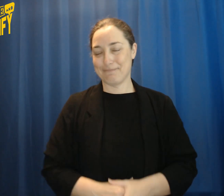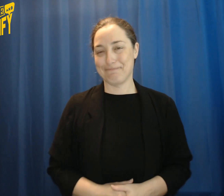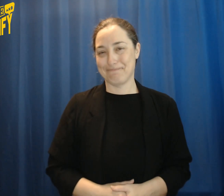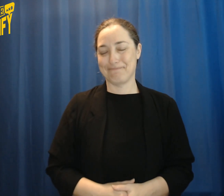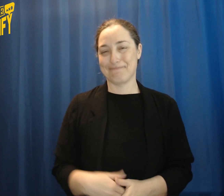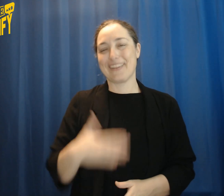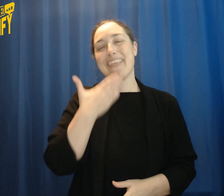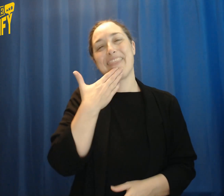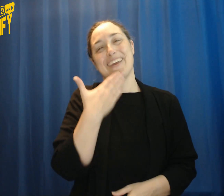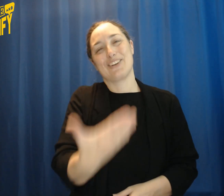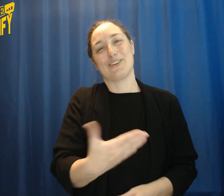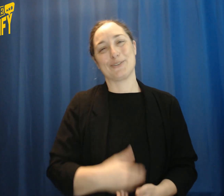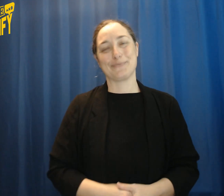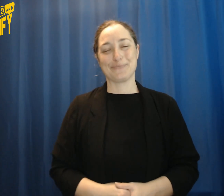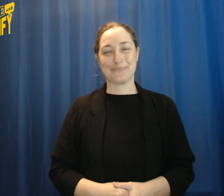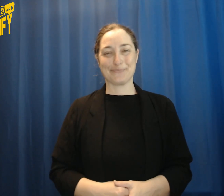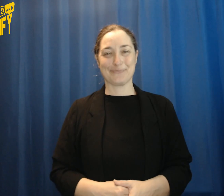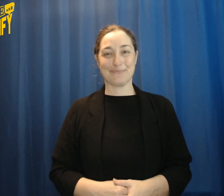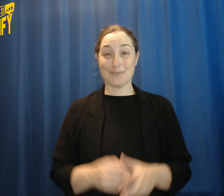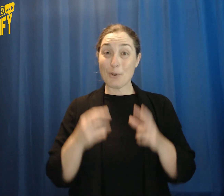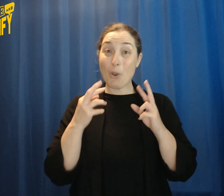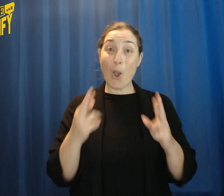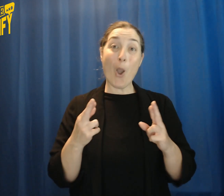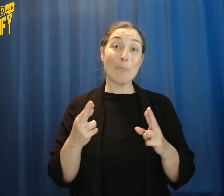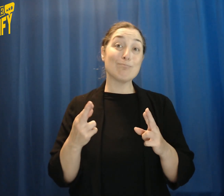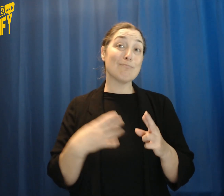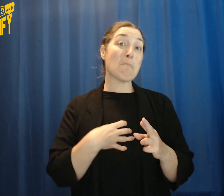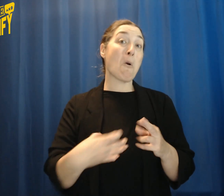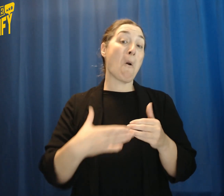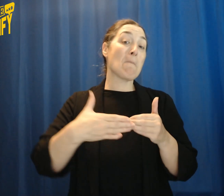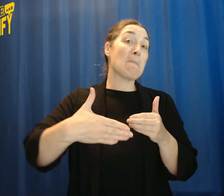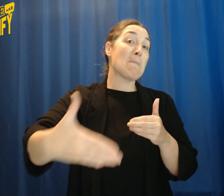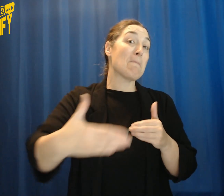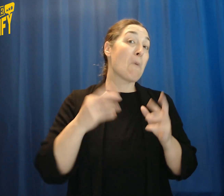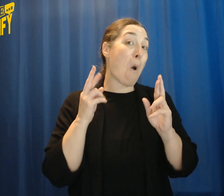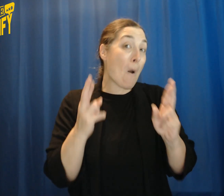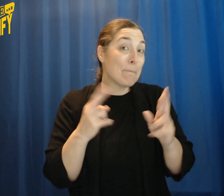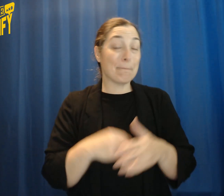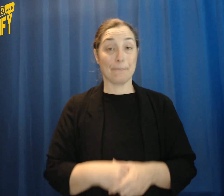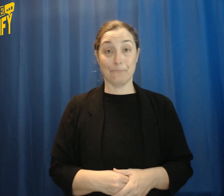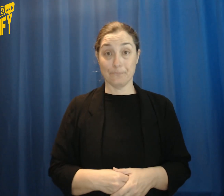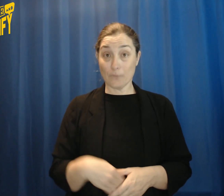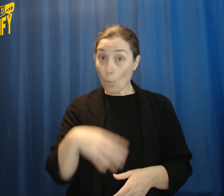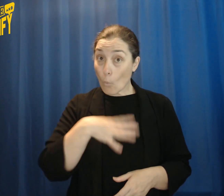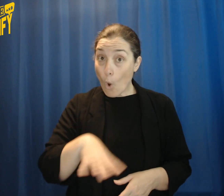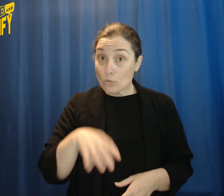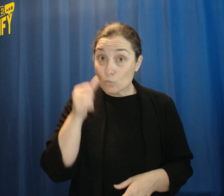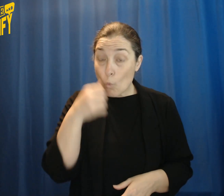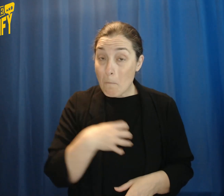much, everyone. I hope to bring you more episodes in the future. If you'd like to hear more, please follow us